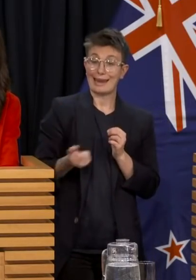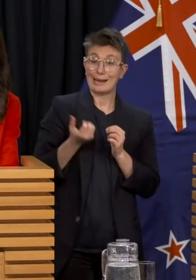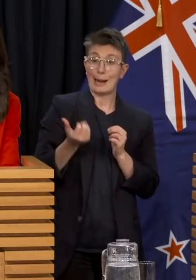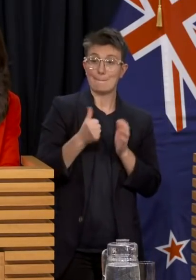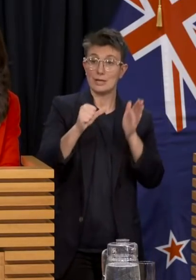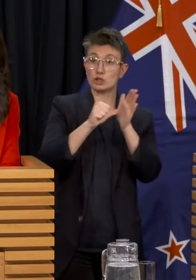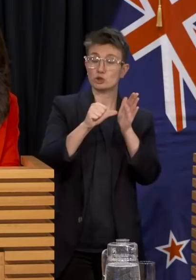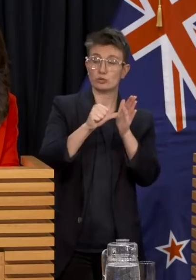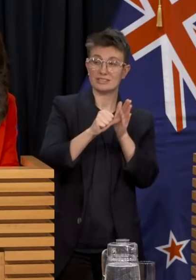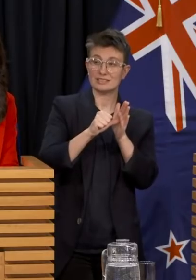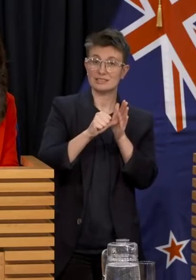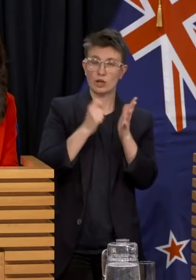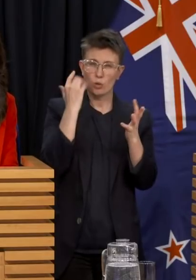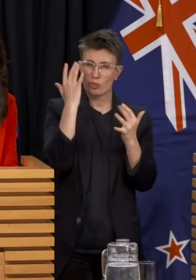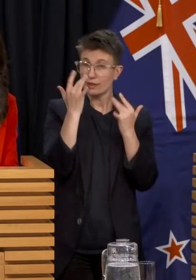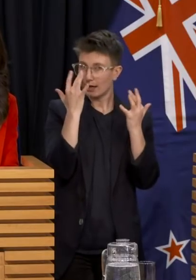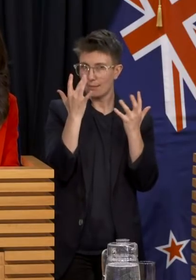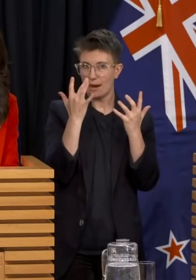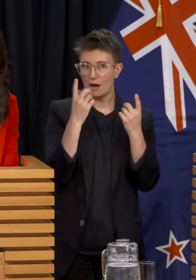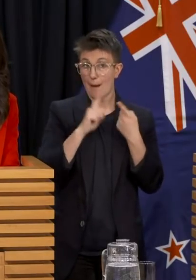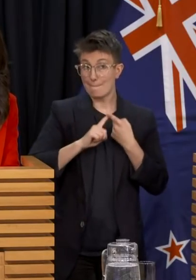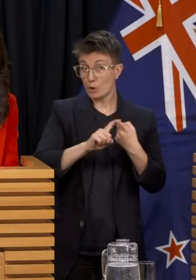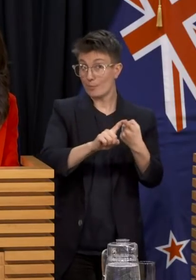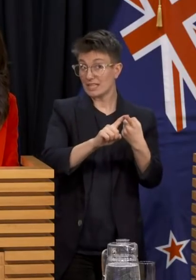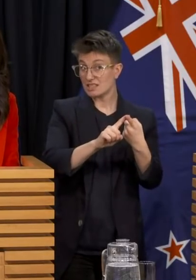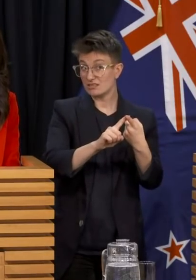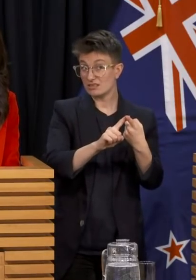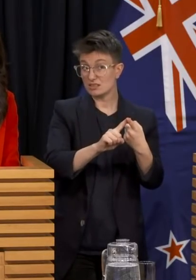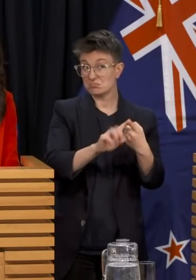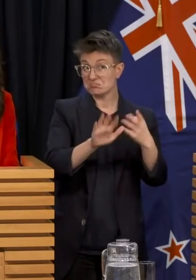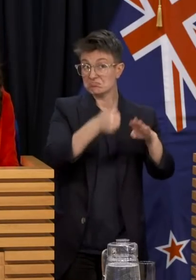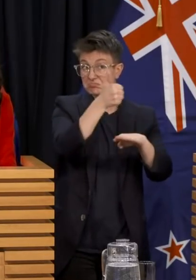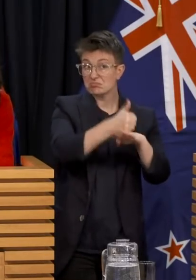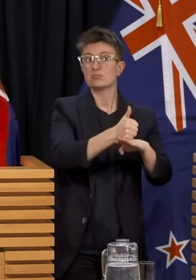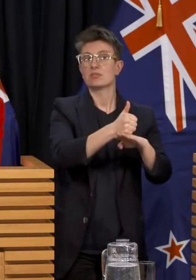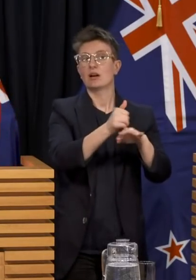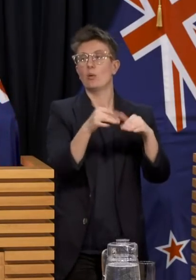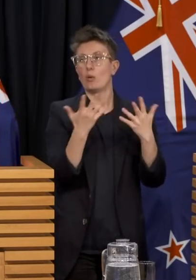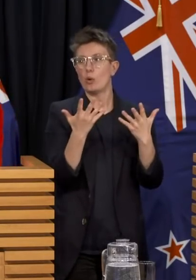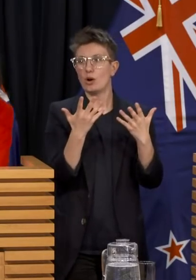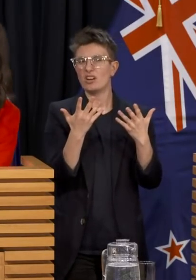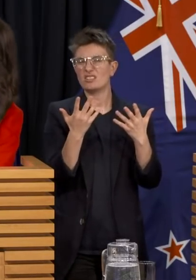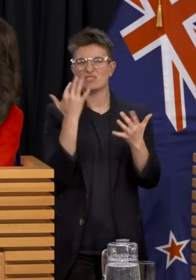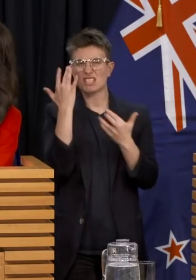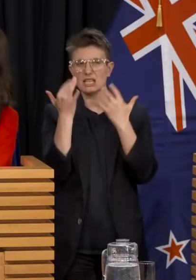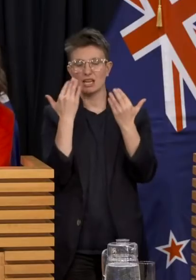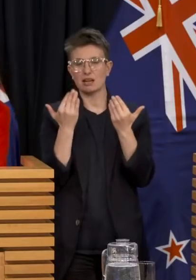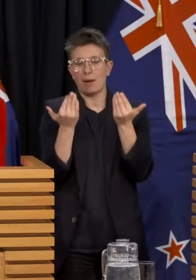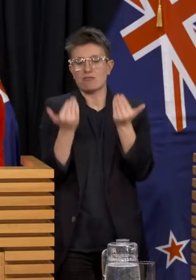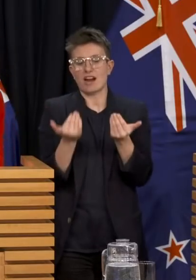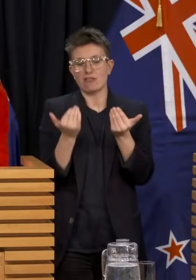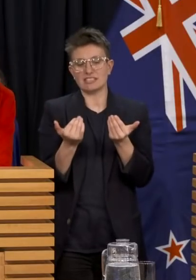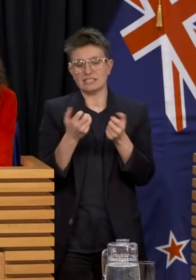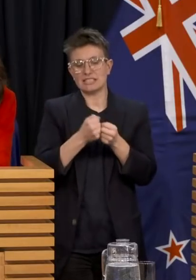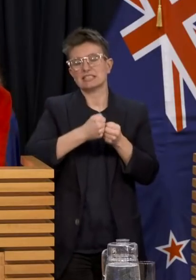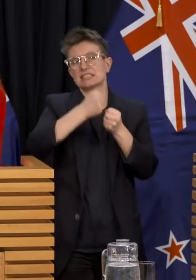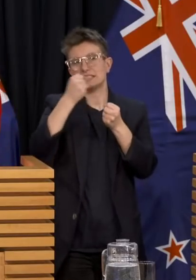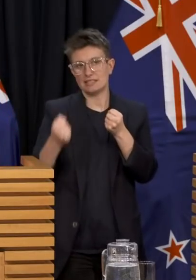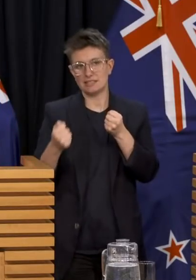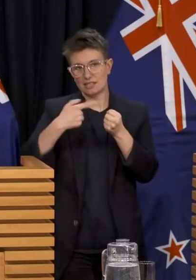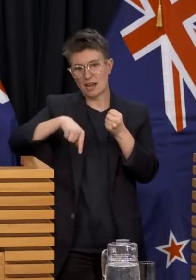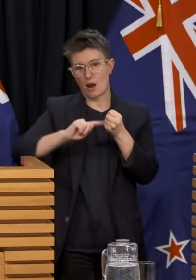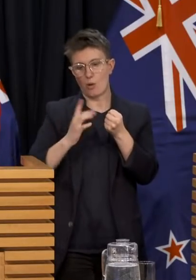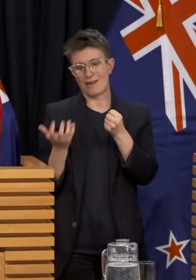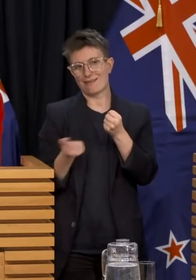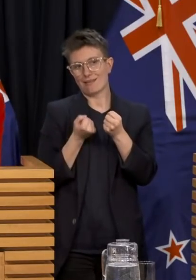just extending the current income payment, by a year or for sort of a medium length? As I've said, this is just something